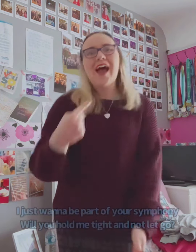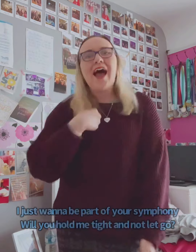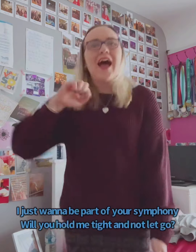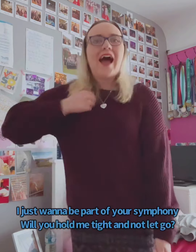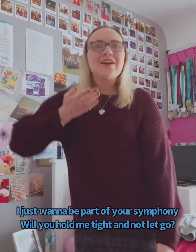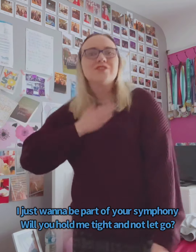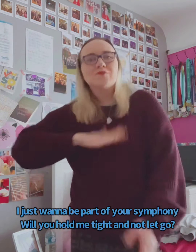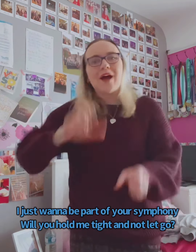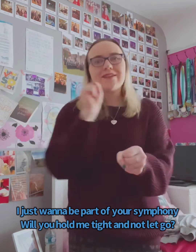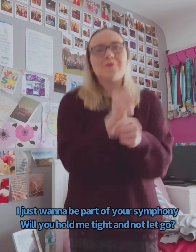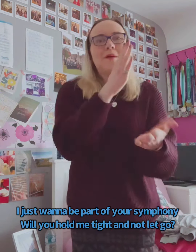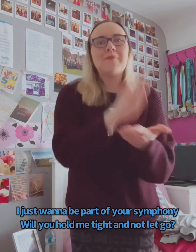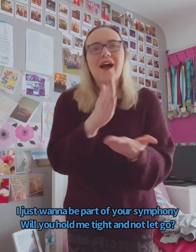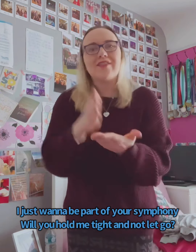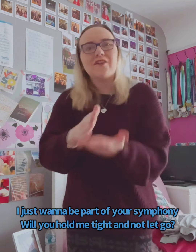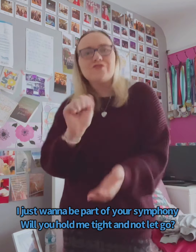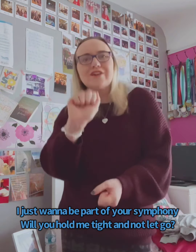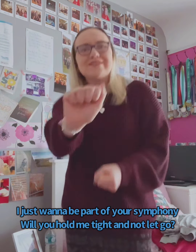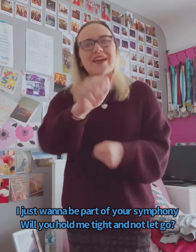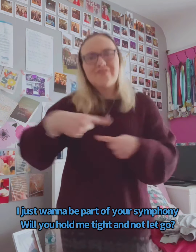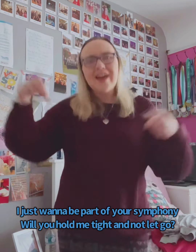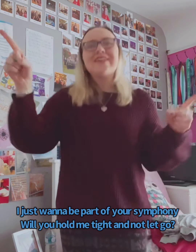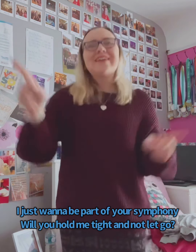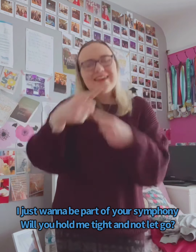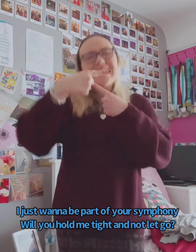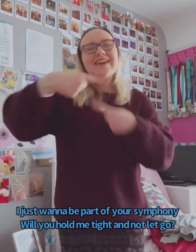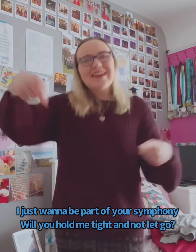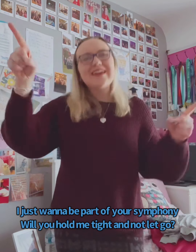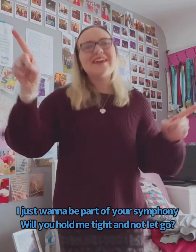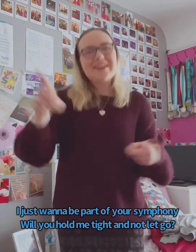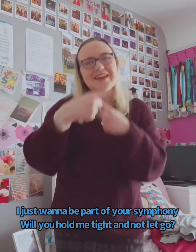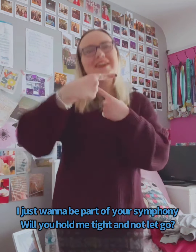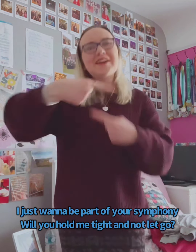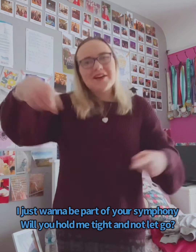just wanna be part of your symphony